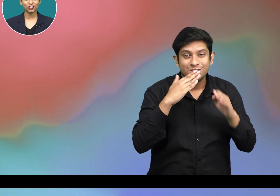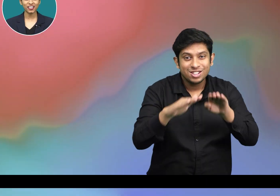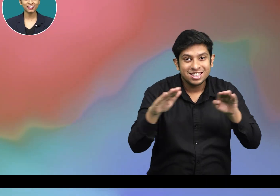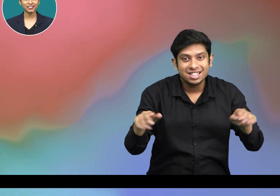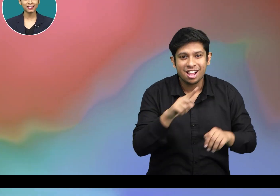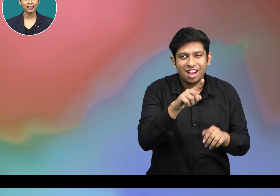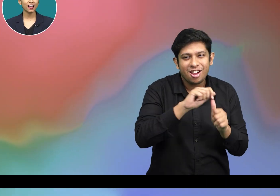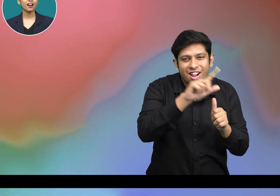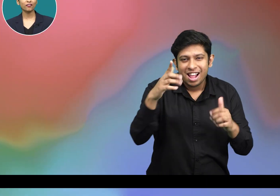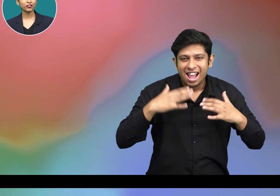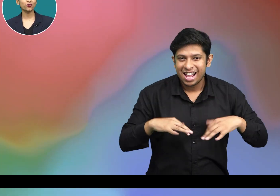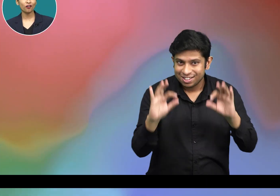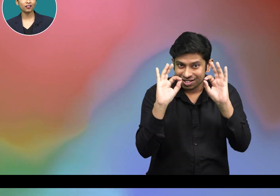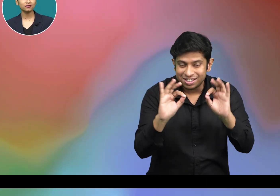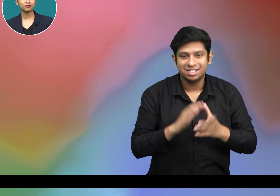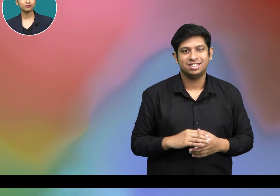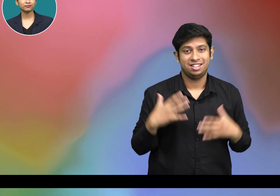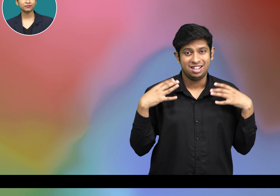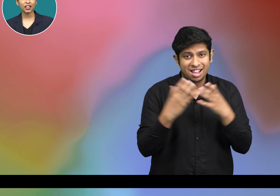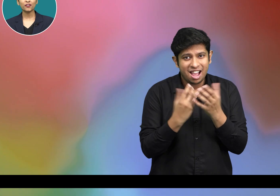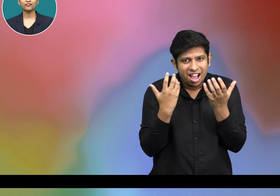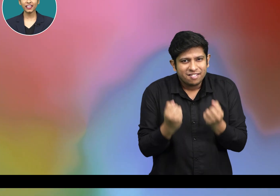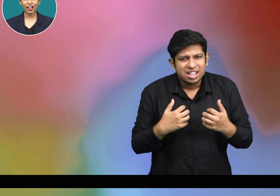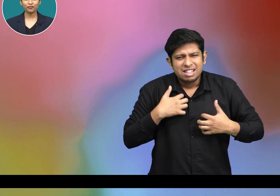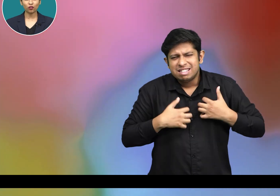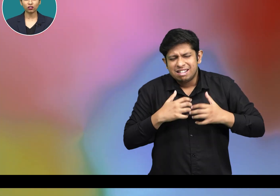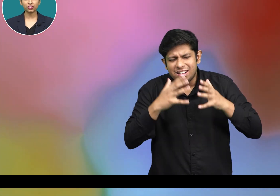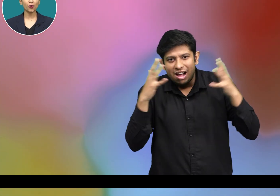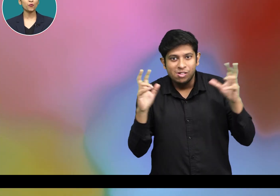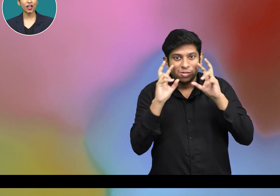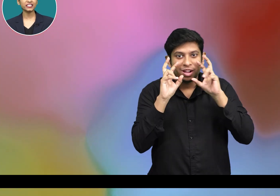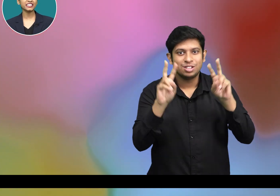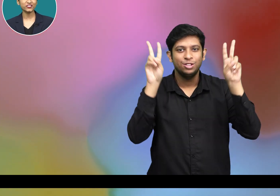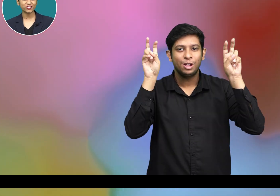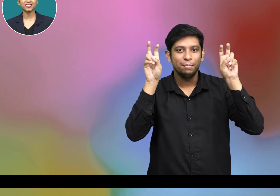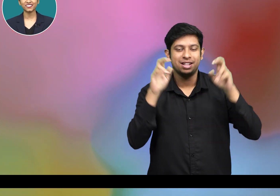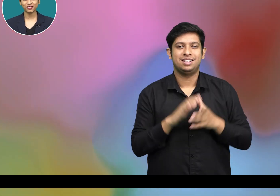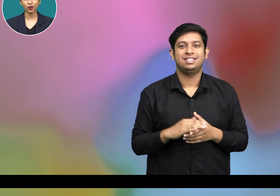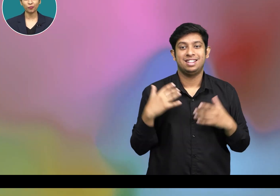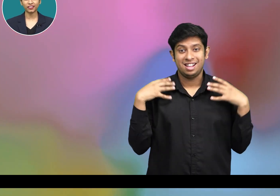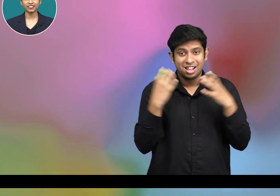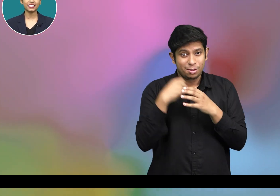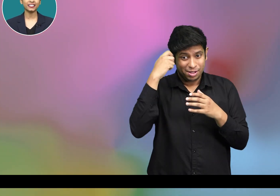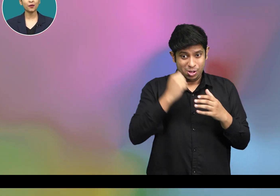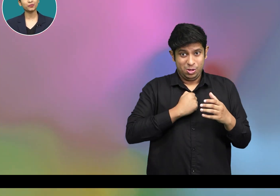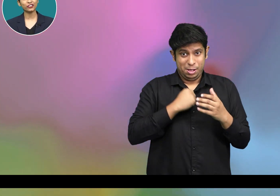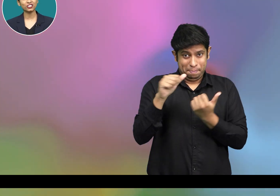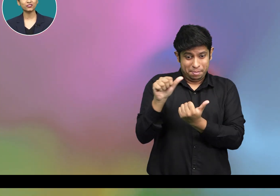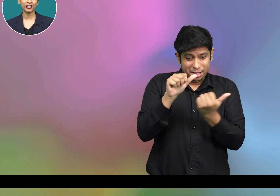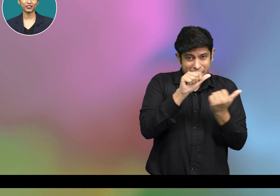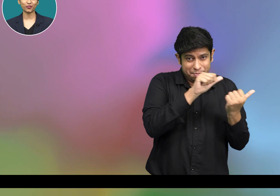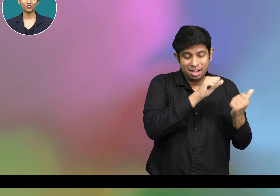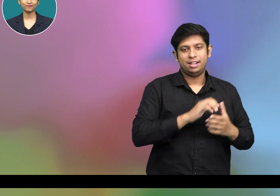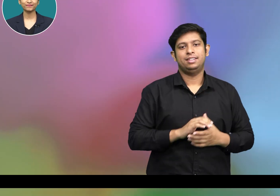Hello students, how are you all? We have watched a very interesting topic in our